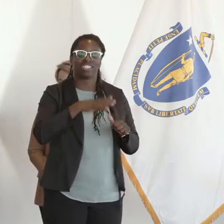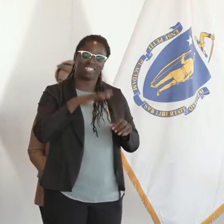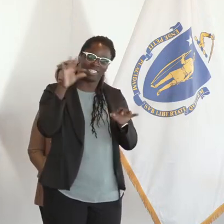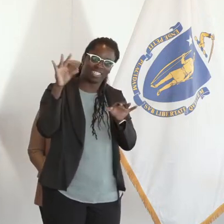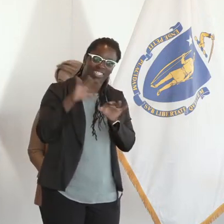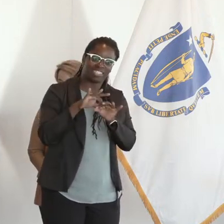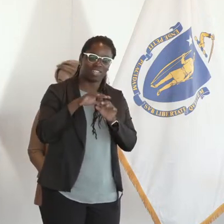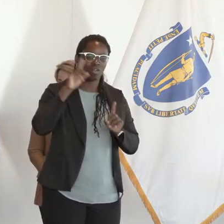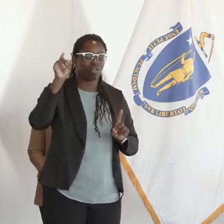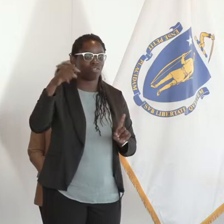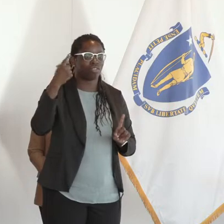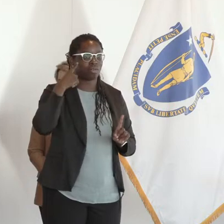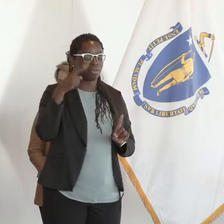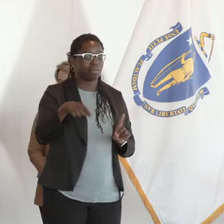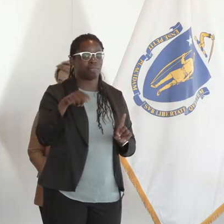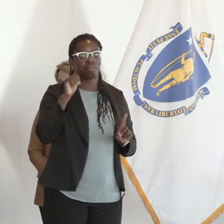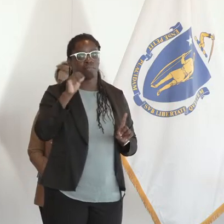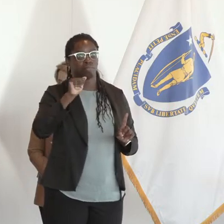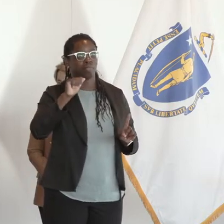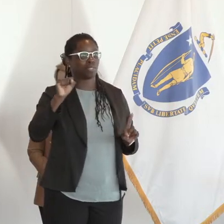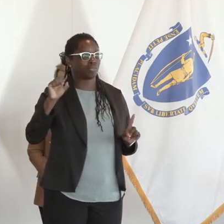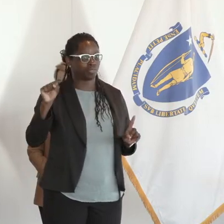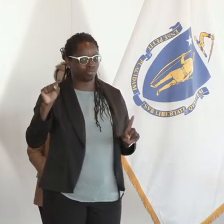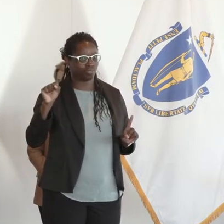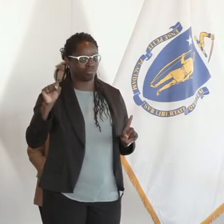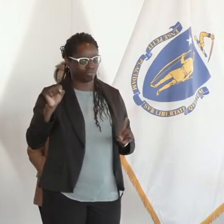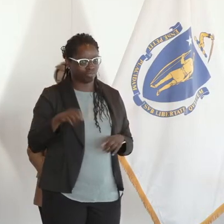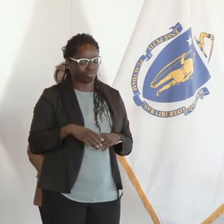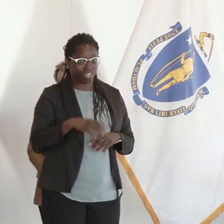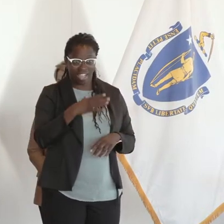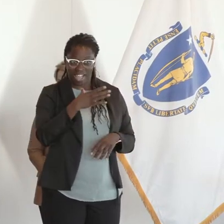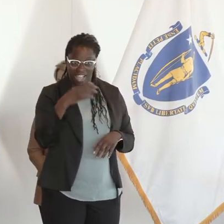Massachusetts and host to this year's conference.